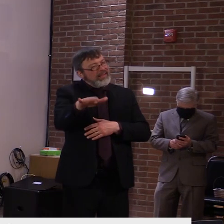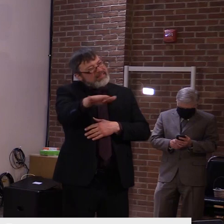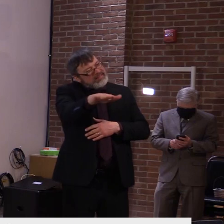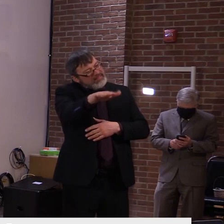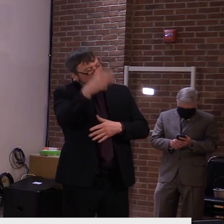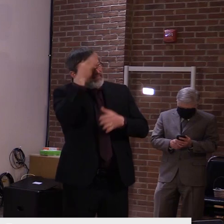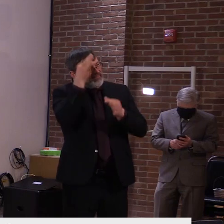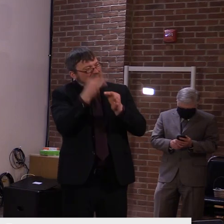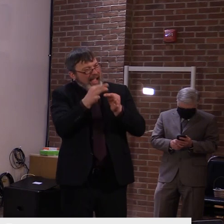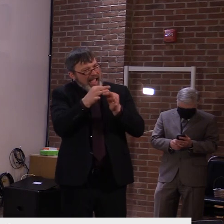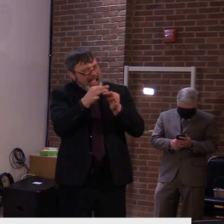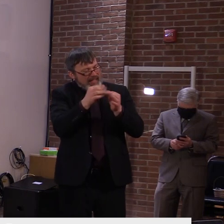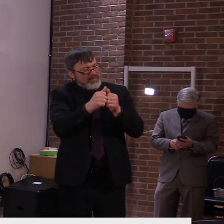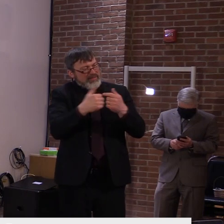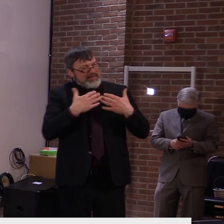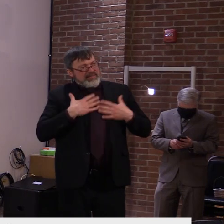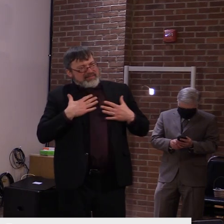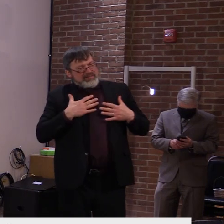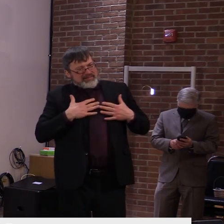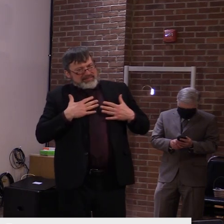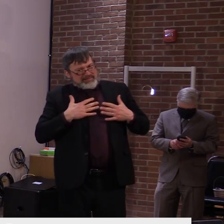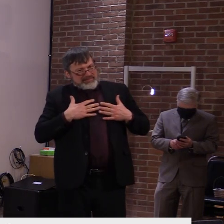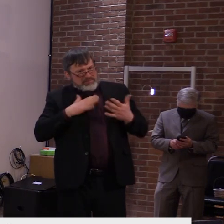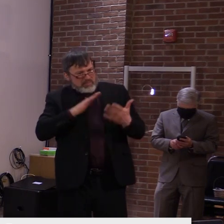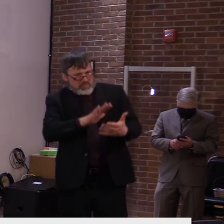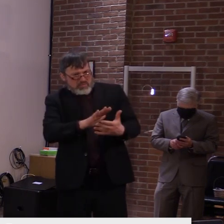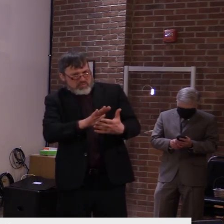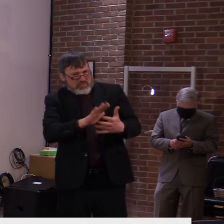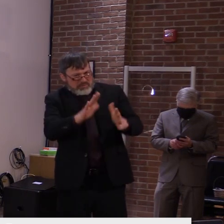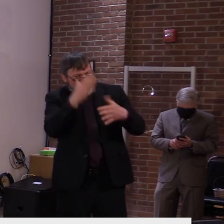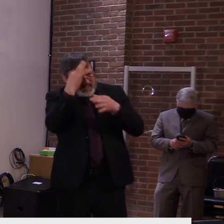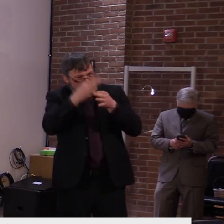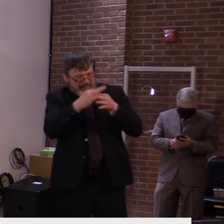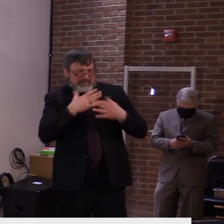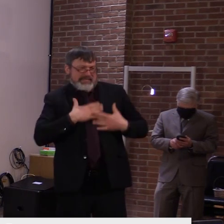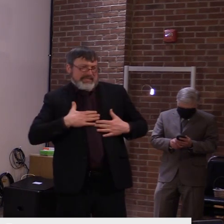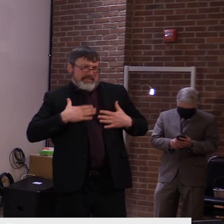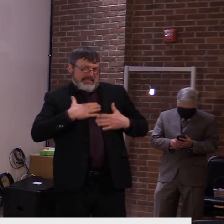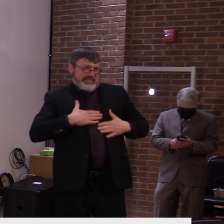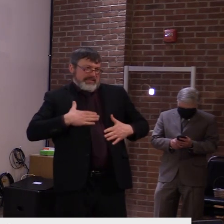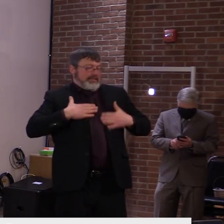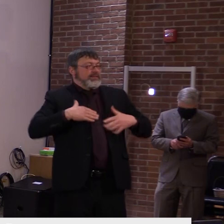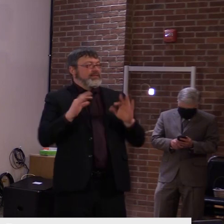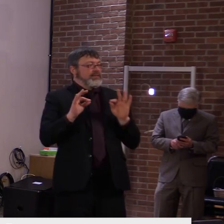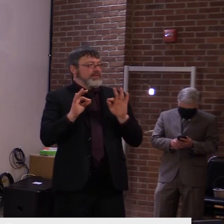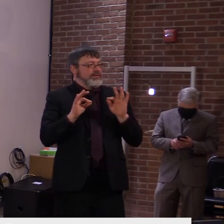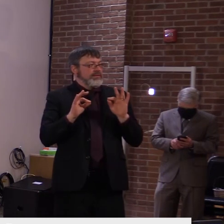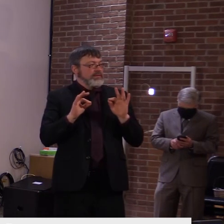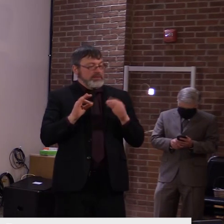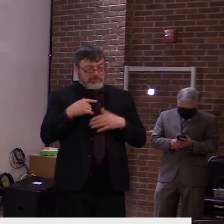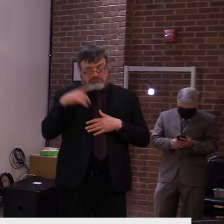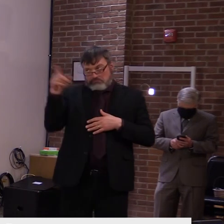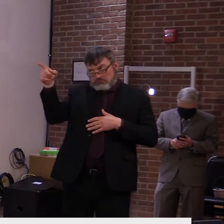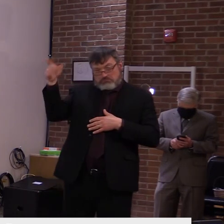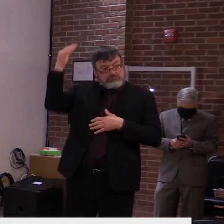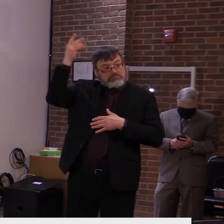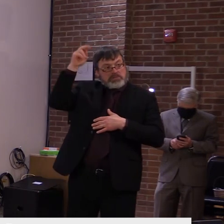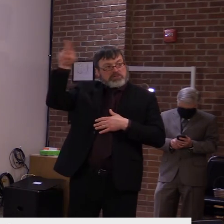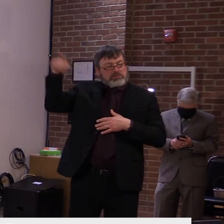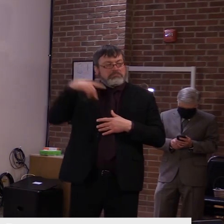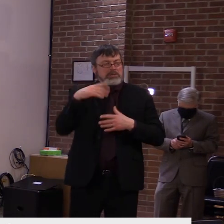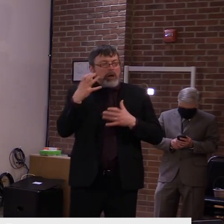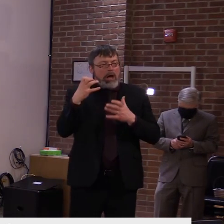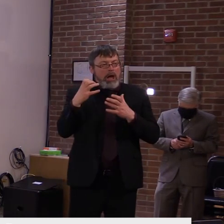conditions. And, you know, the way we opened our schools was using some of the national